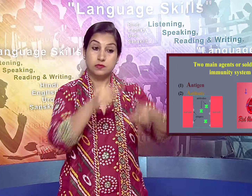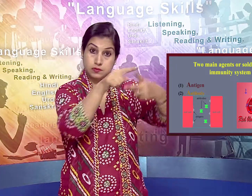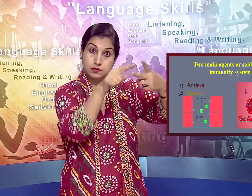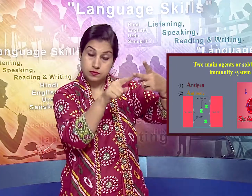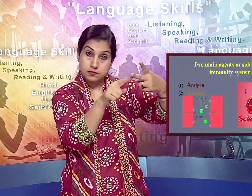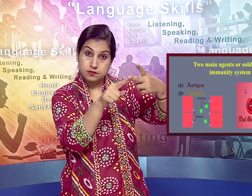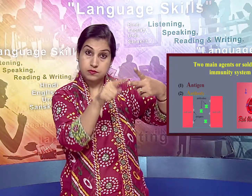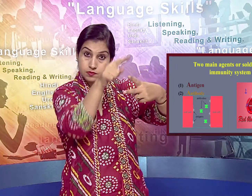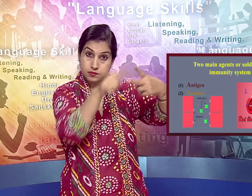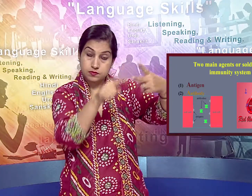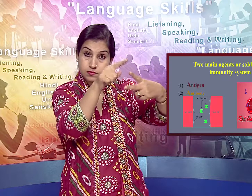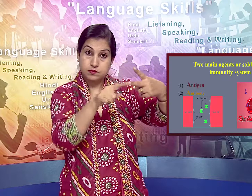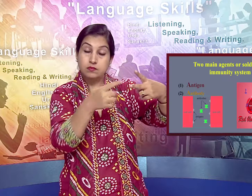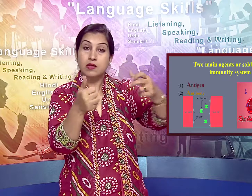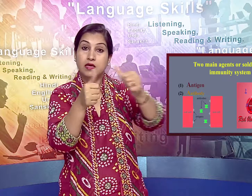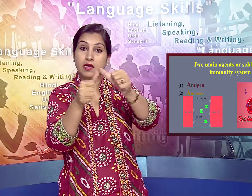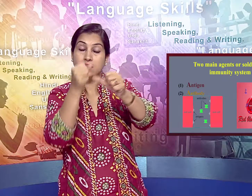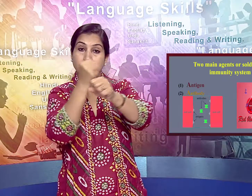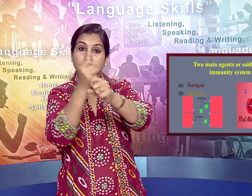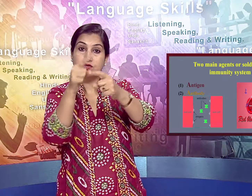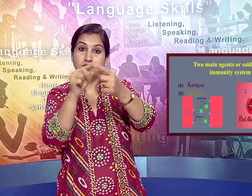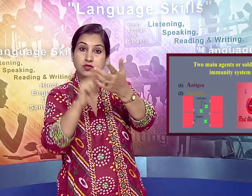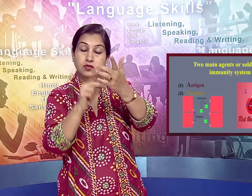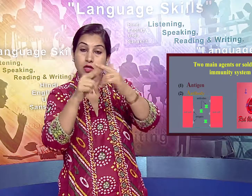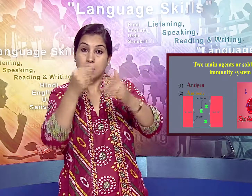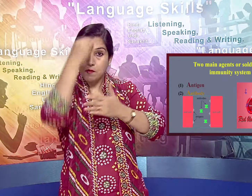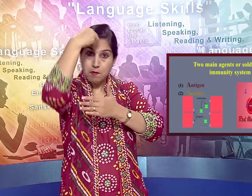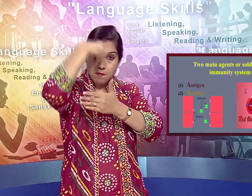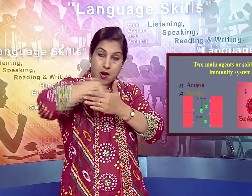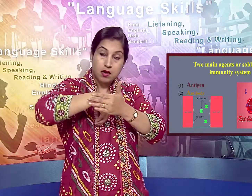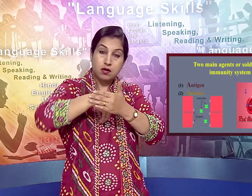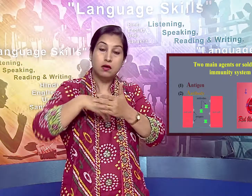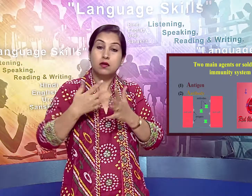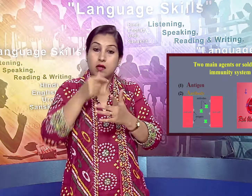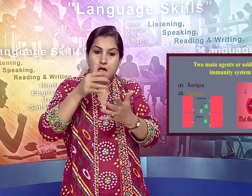These two agents are present inside the blood.